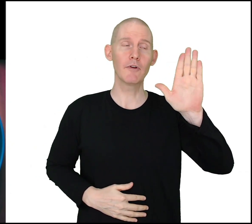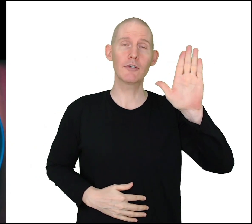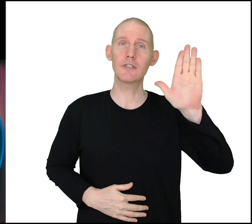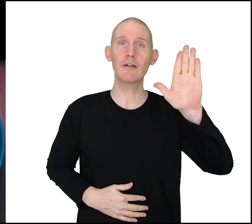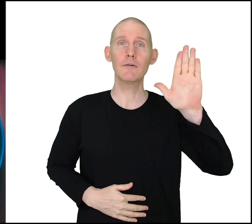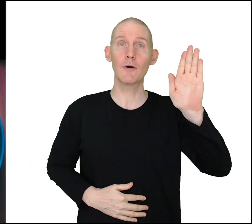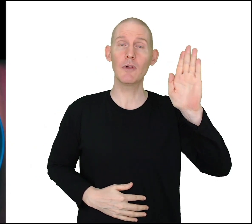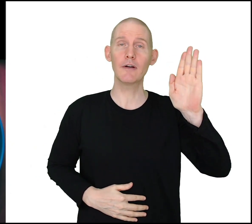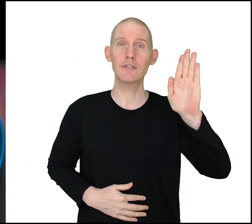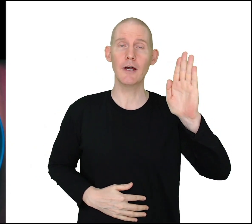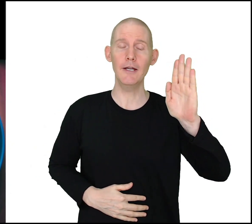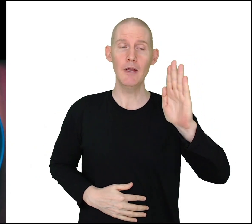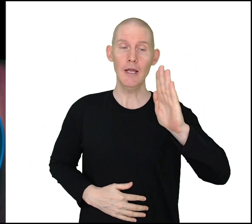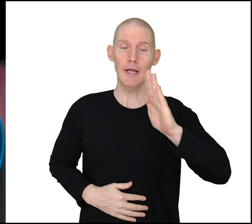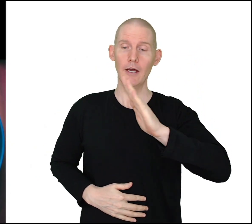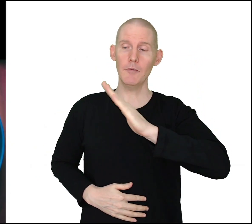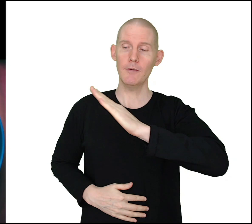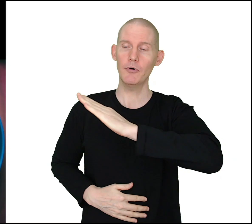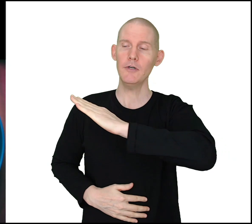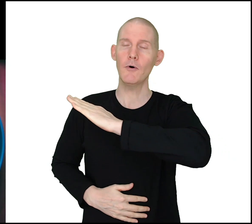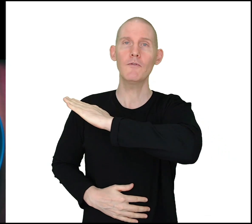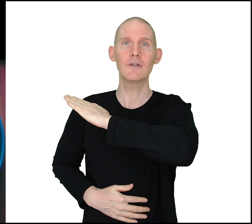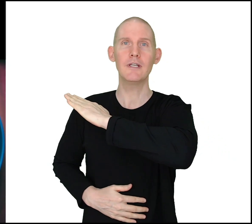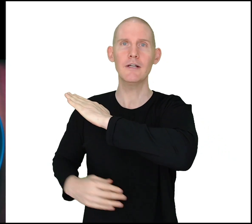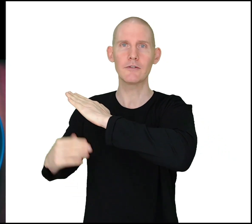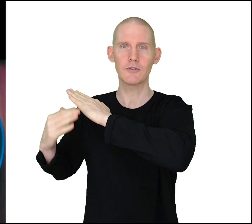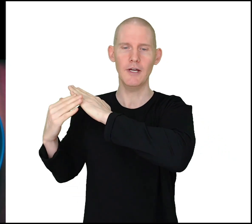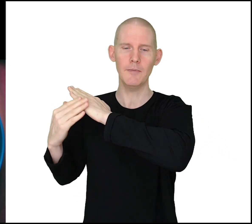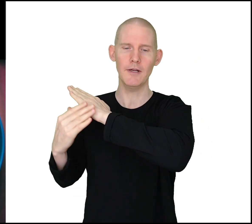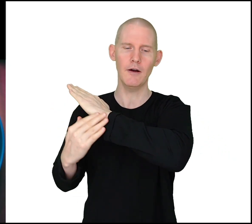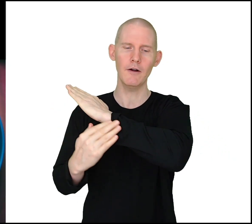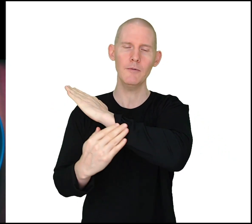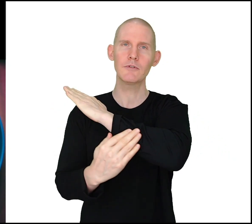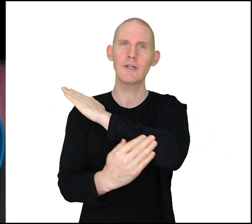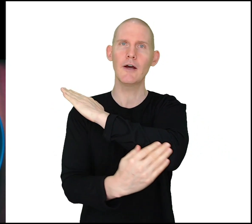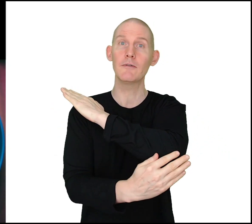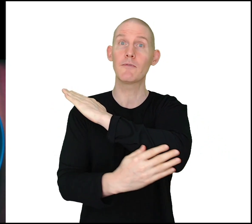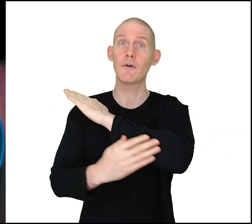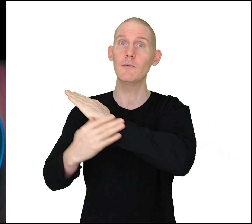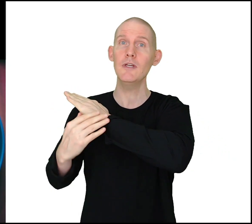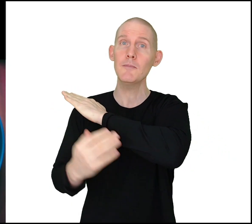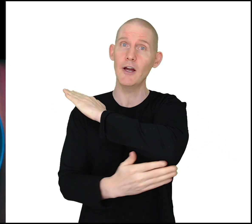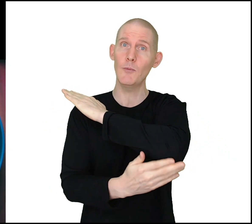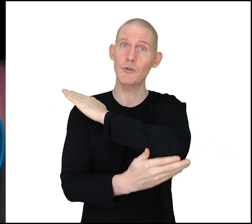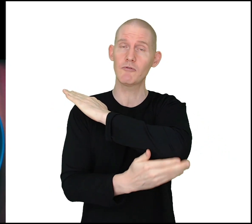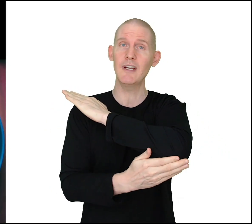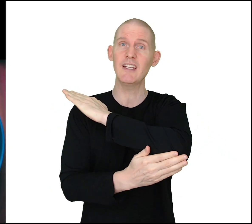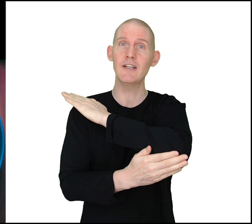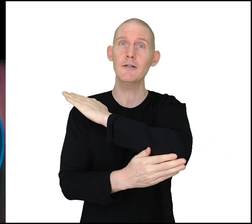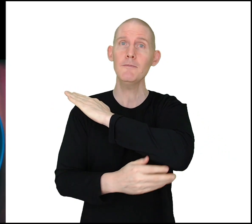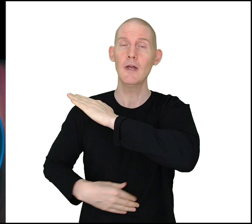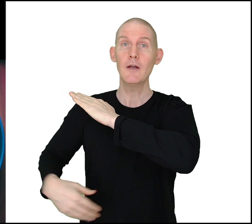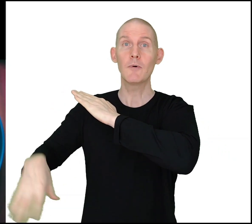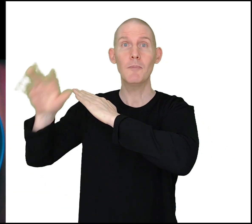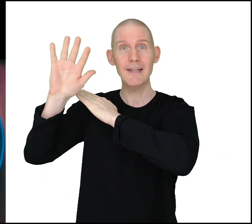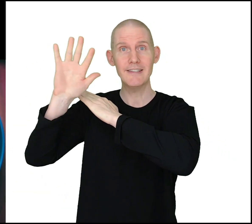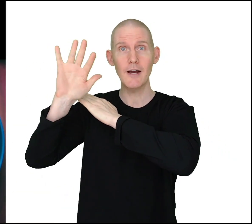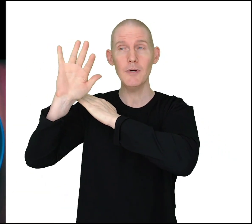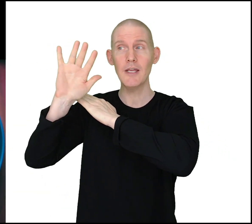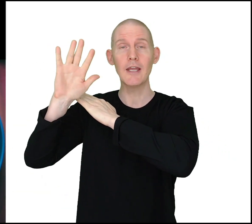fingers together, thumb alongside. Now I'm going to put it over here so that my arm is down in front of me, my elbow is right here. With my dominant hand, for